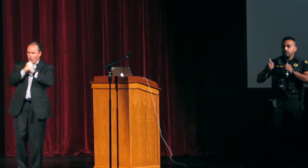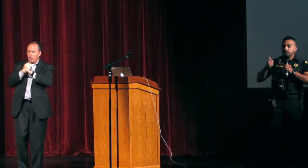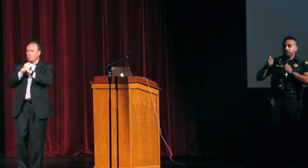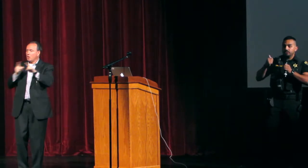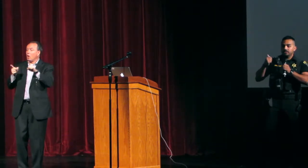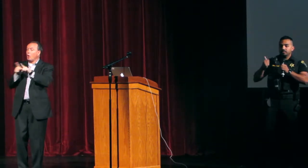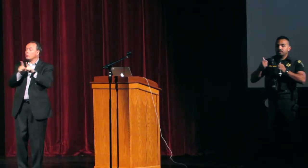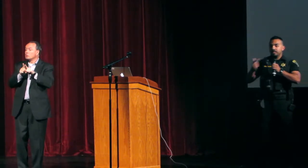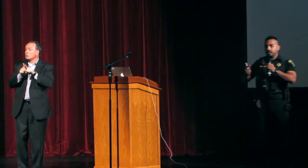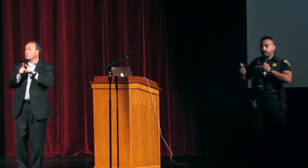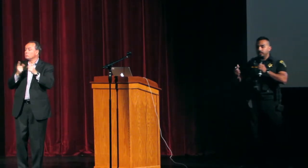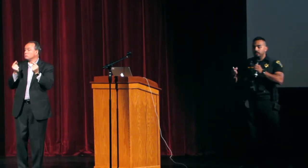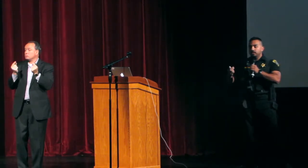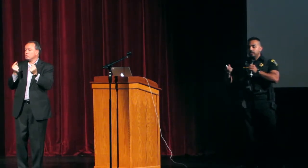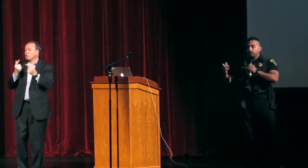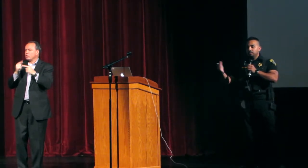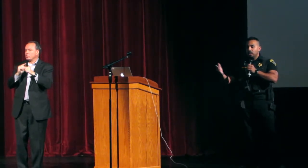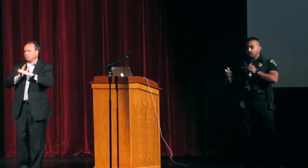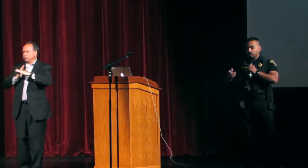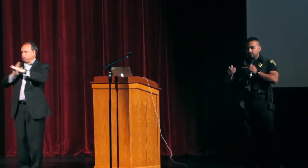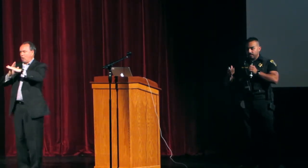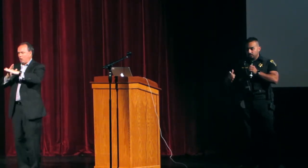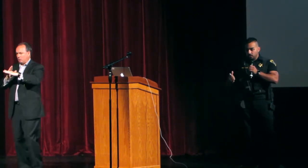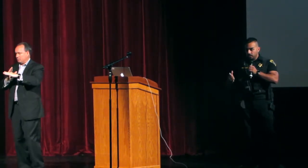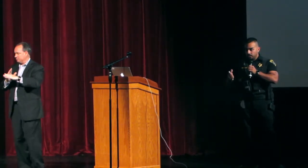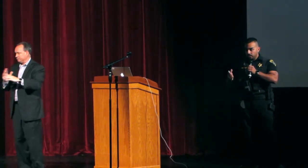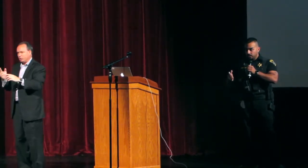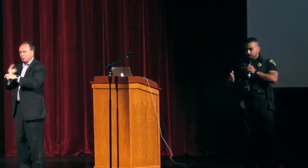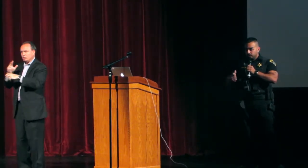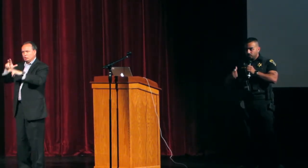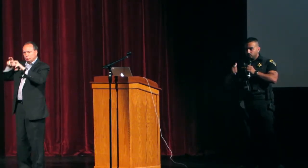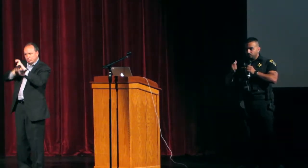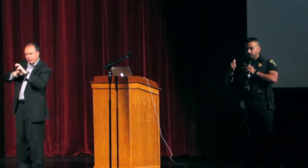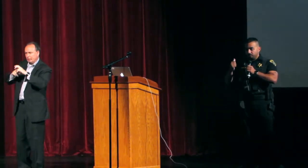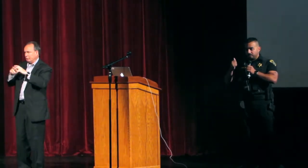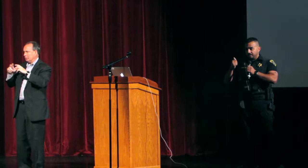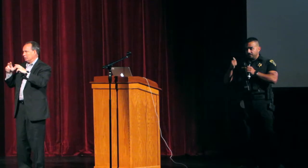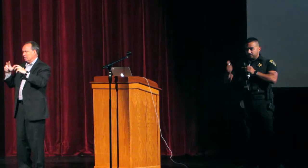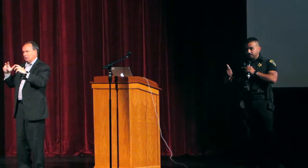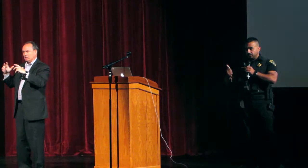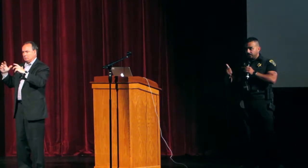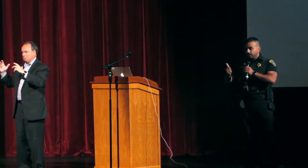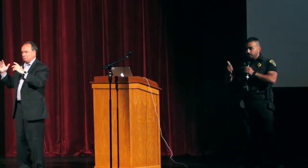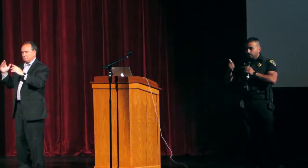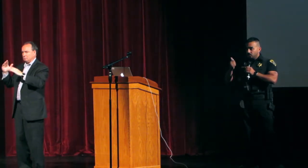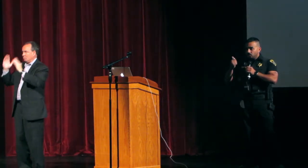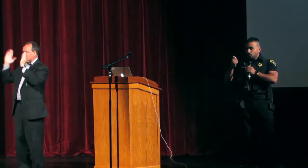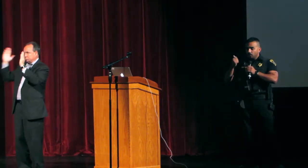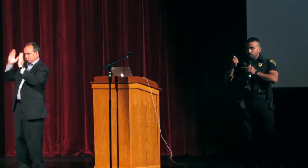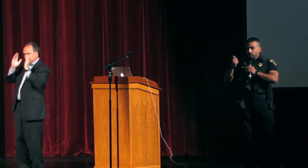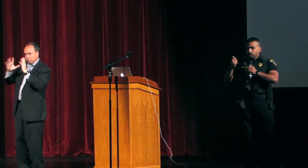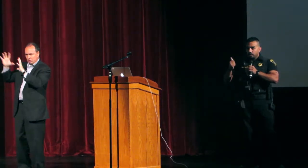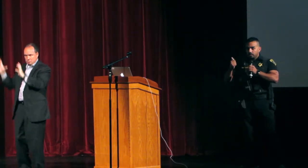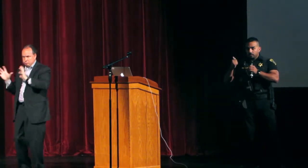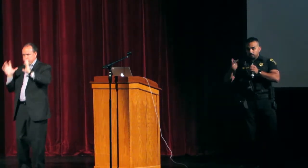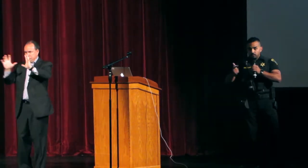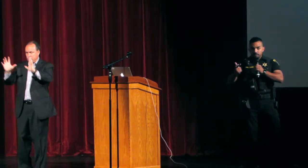of that, we're going to attempt to barricade and block off that door. So by visibility